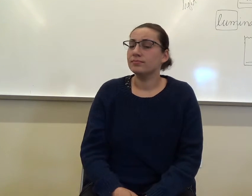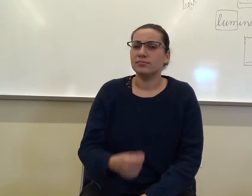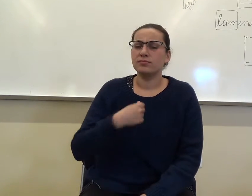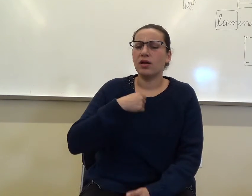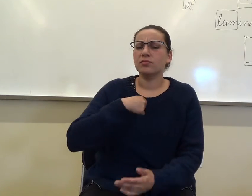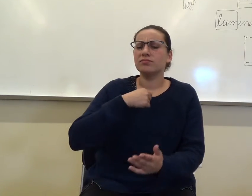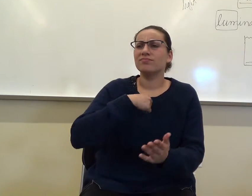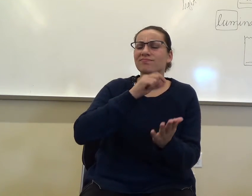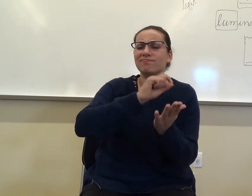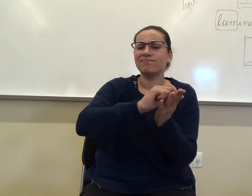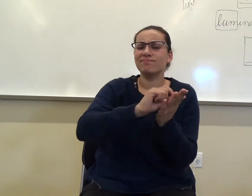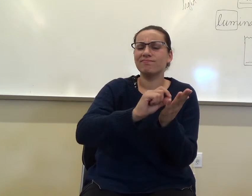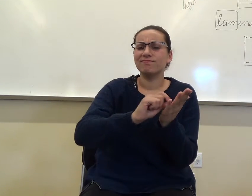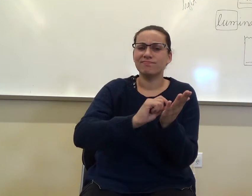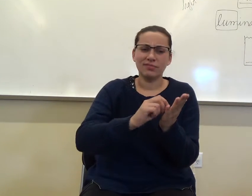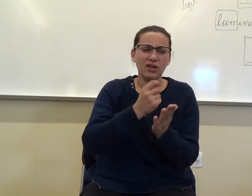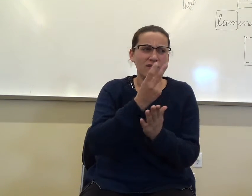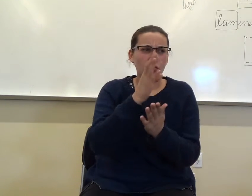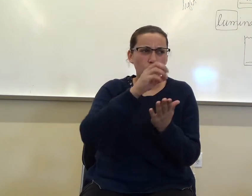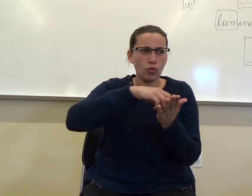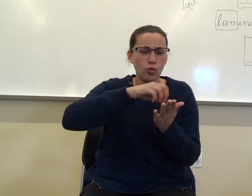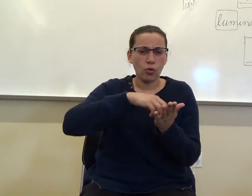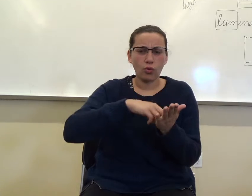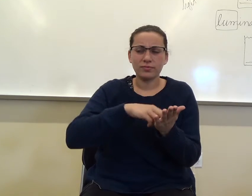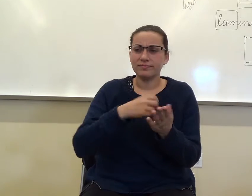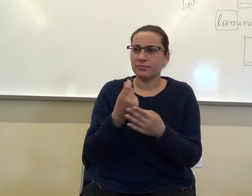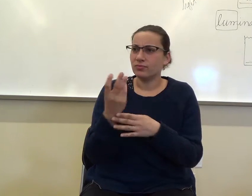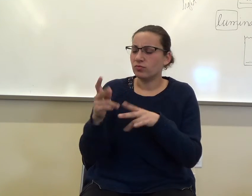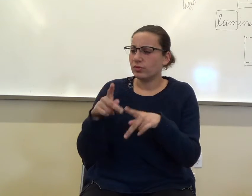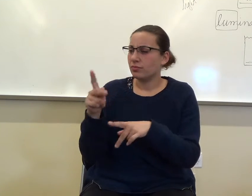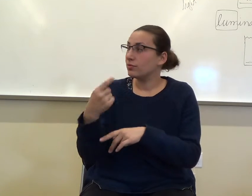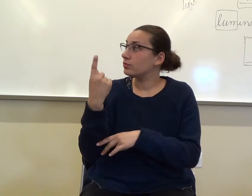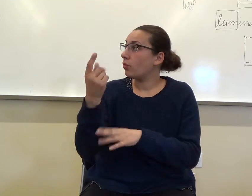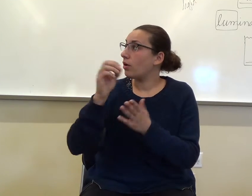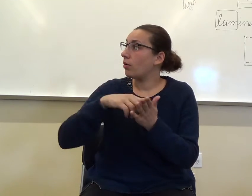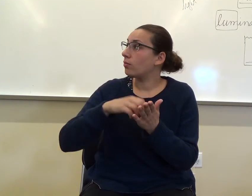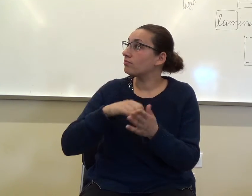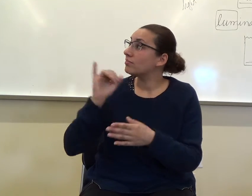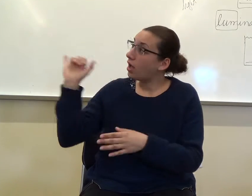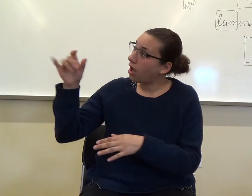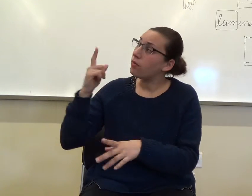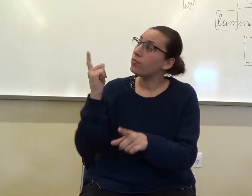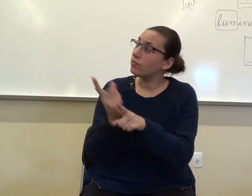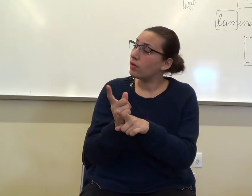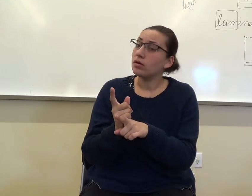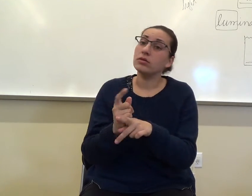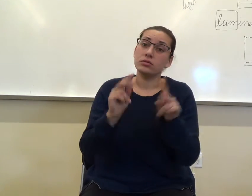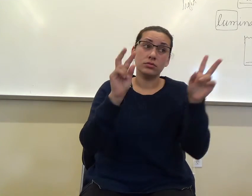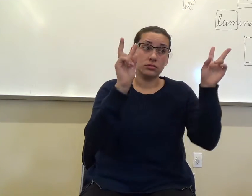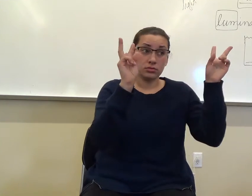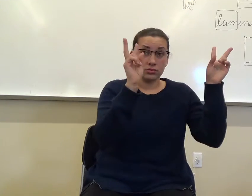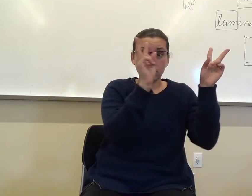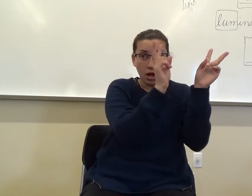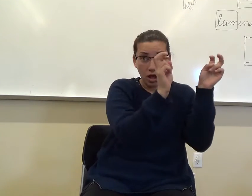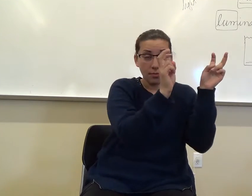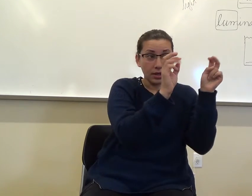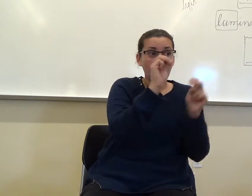is one of them. This was right. The topic was Major League Baseball and